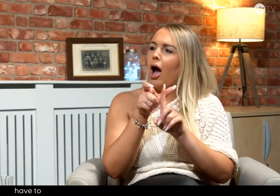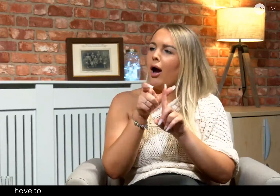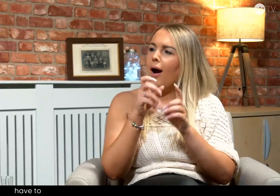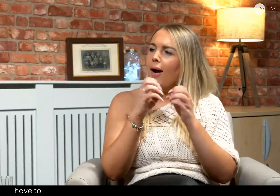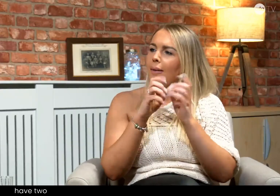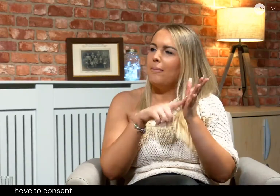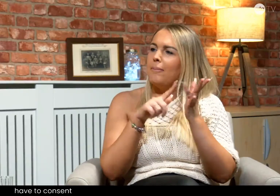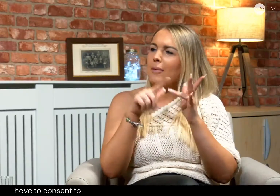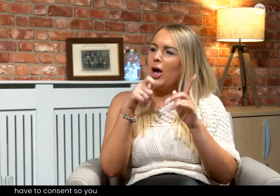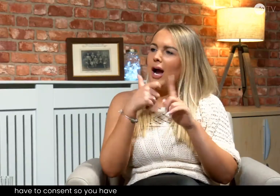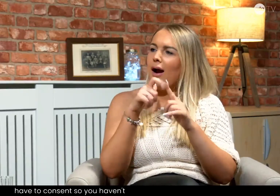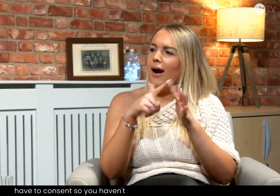consent.